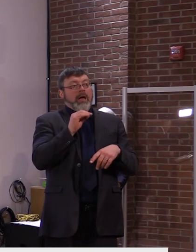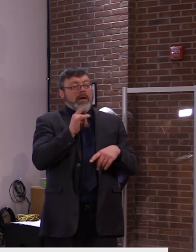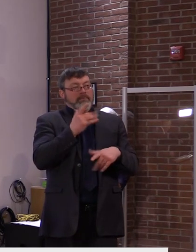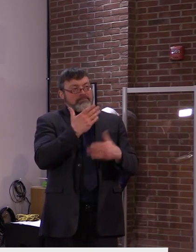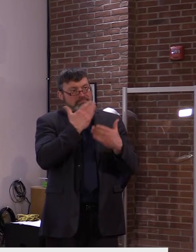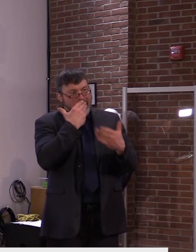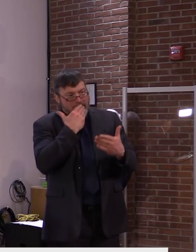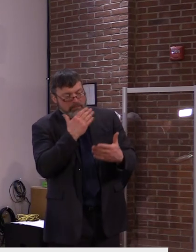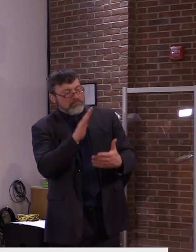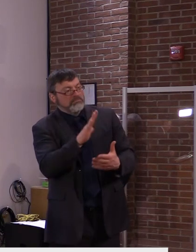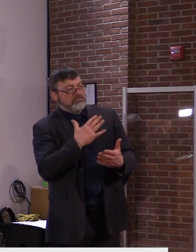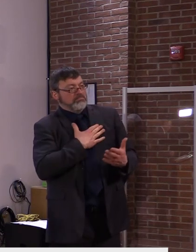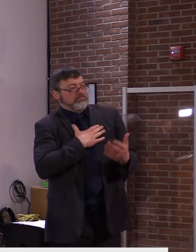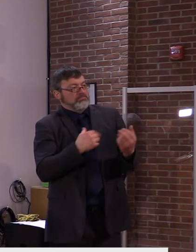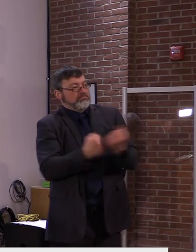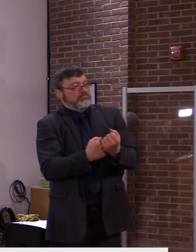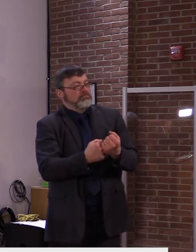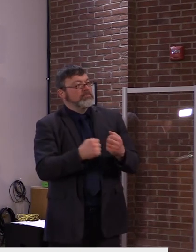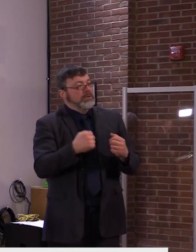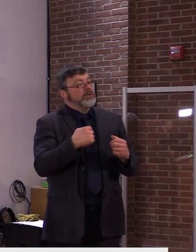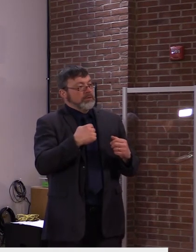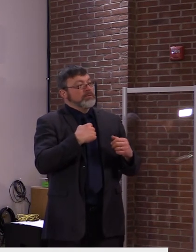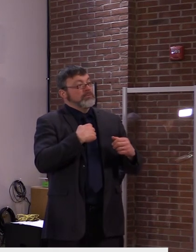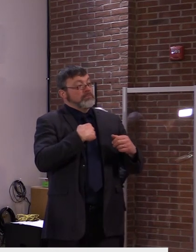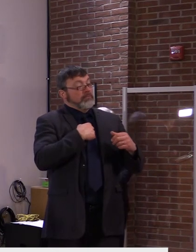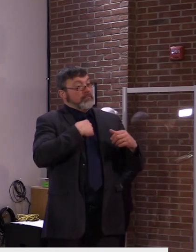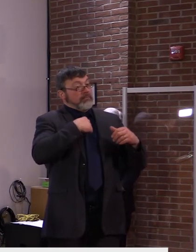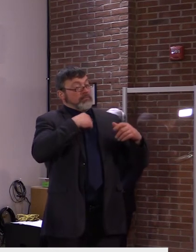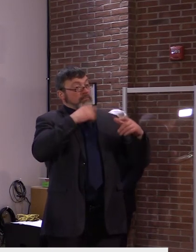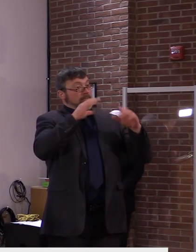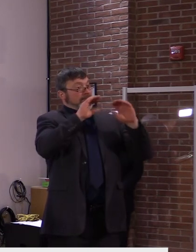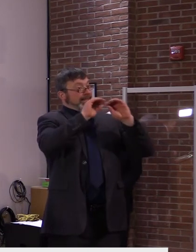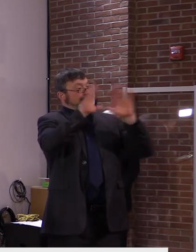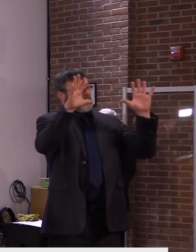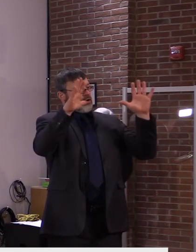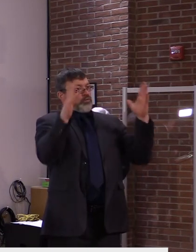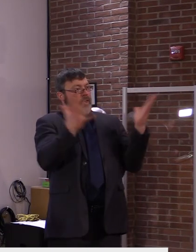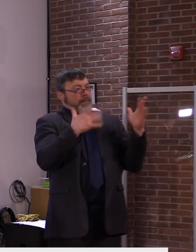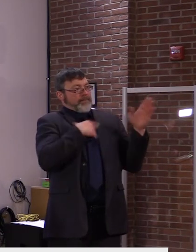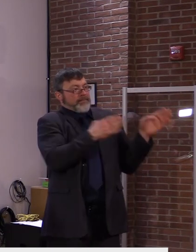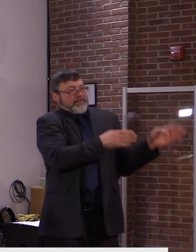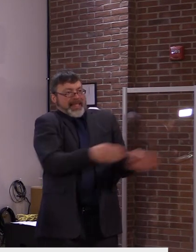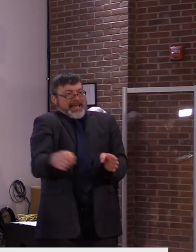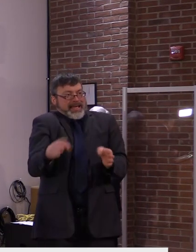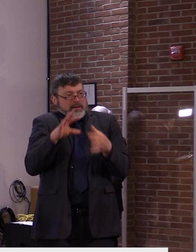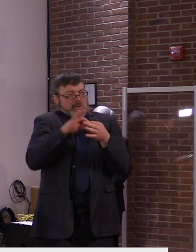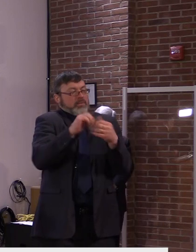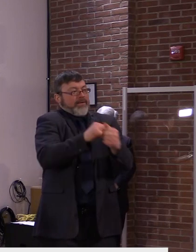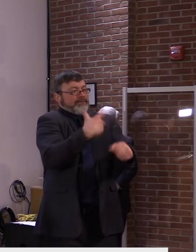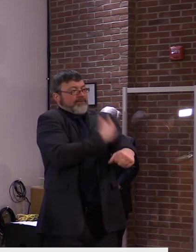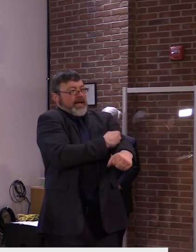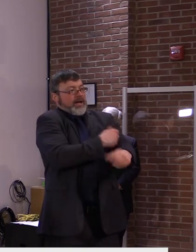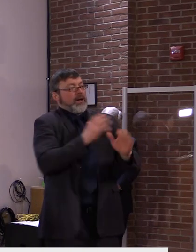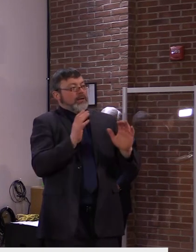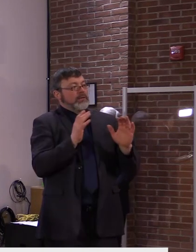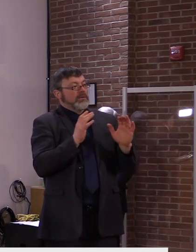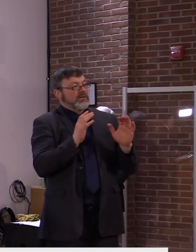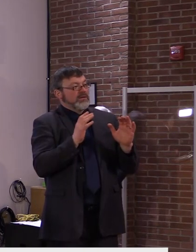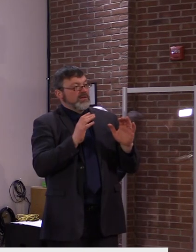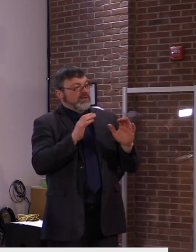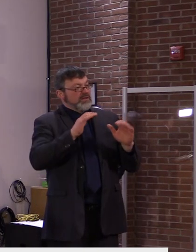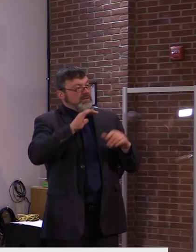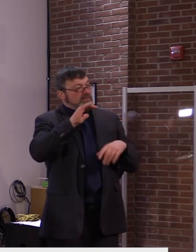fairly clear, our strategy for vaccination is really determined right now on the limited supply, and that'll no